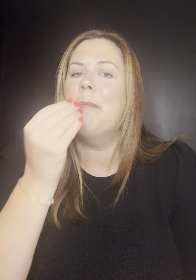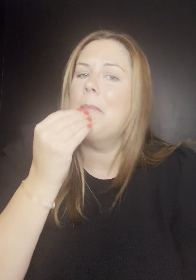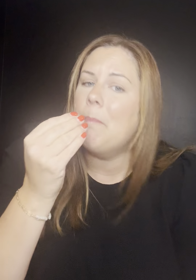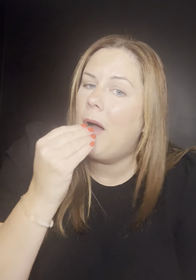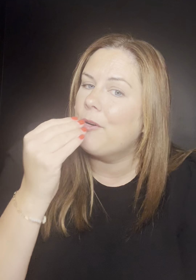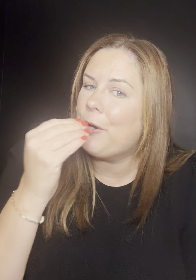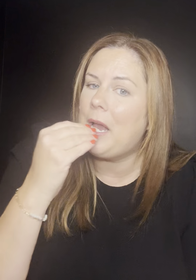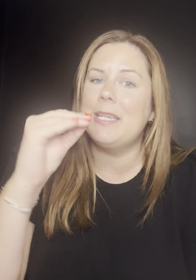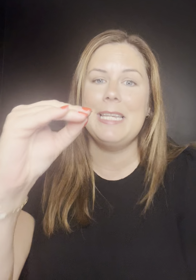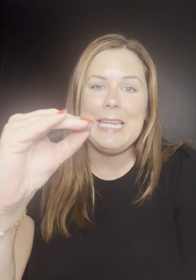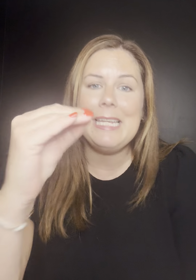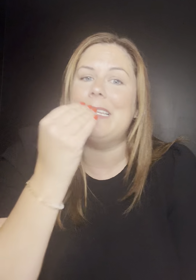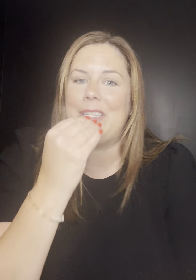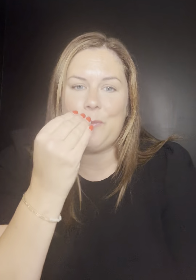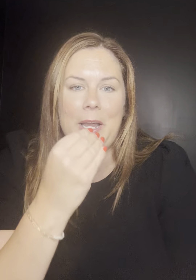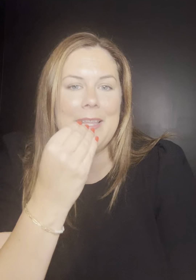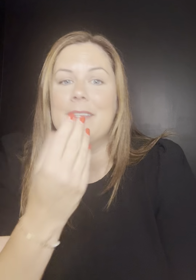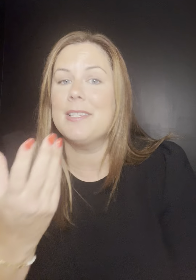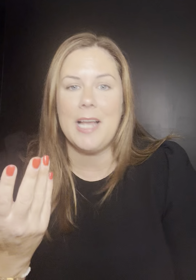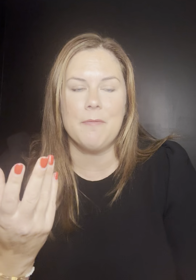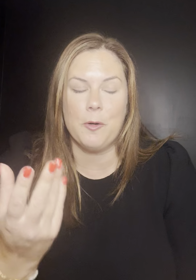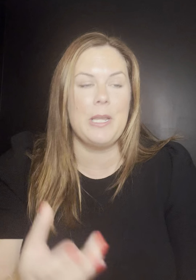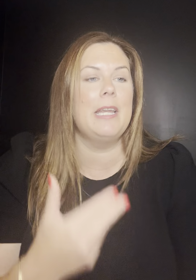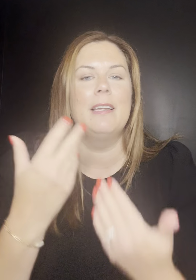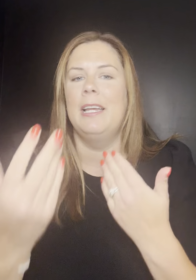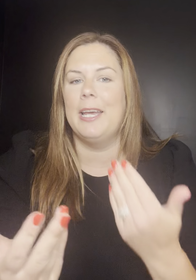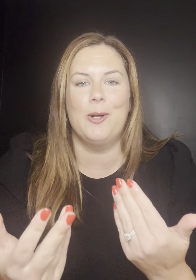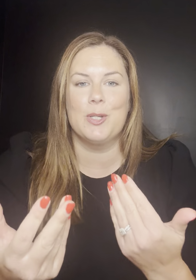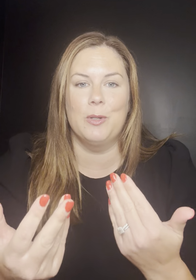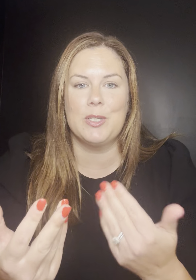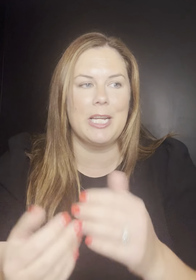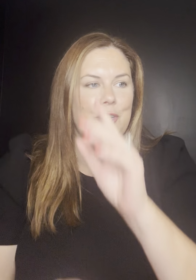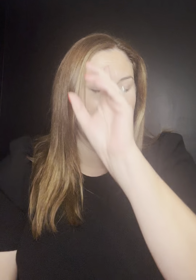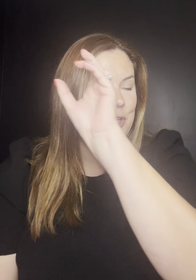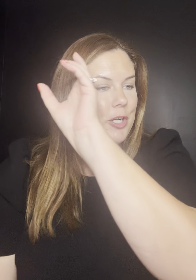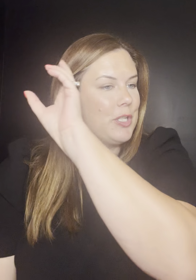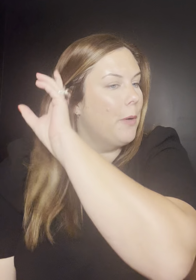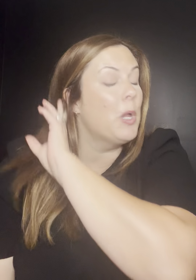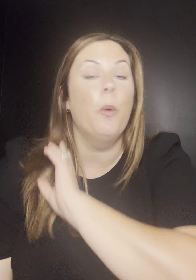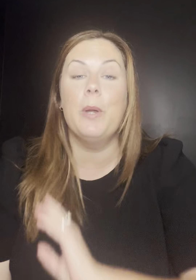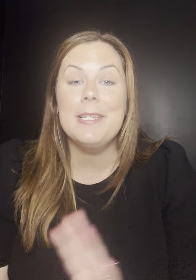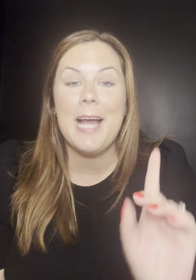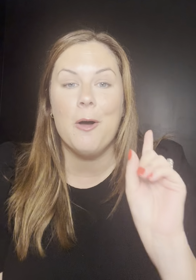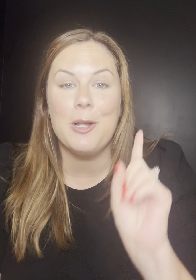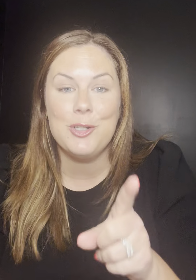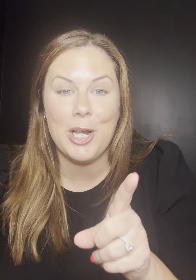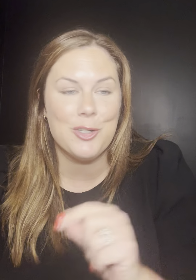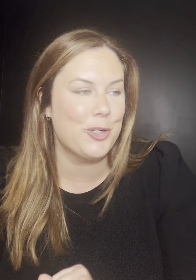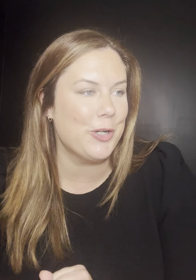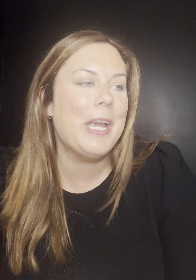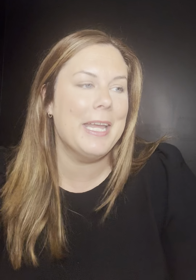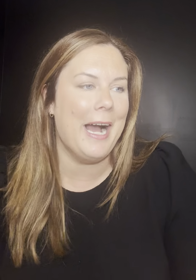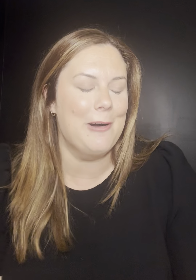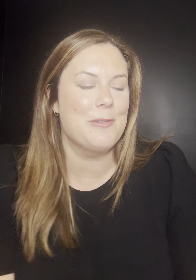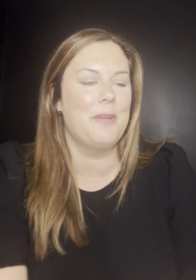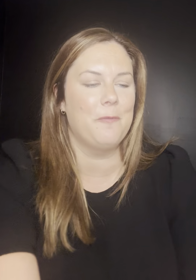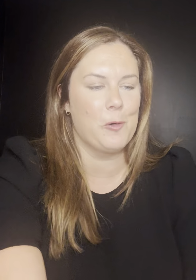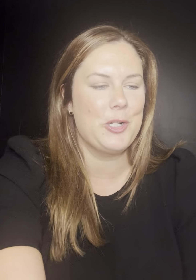I'm hungry, I need to eat, right? That's the sign for eat. It also looks like a gesture. So when in doubt, gesture it out for